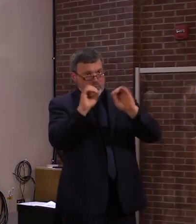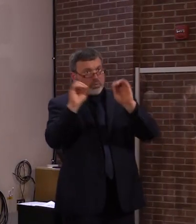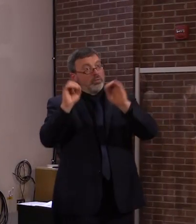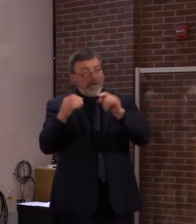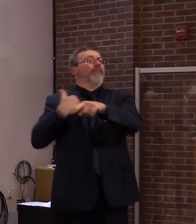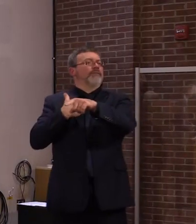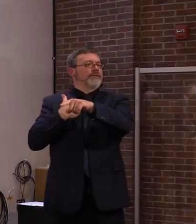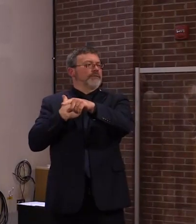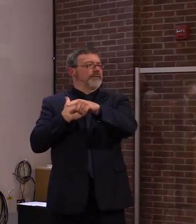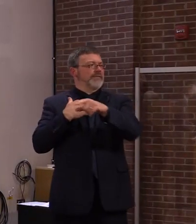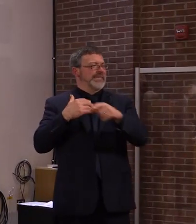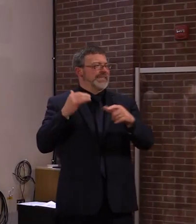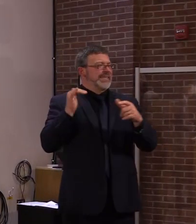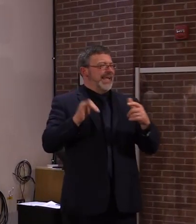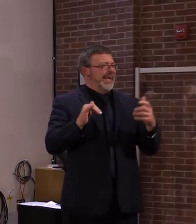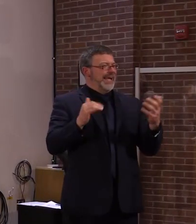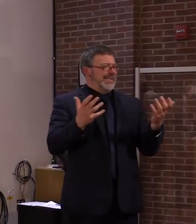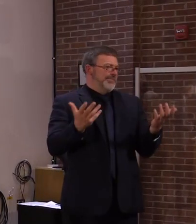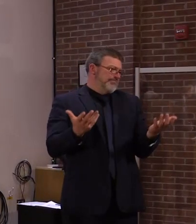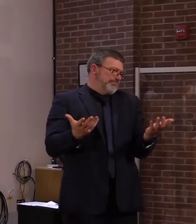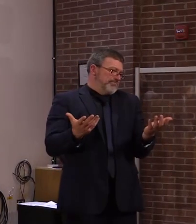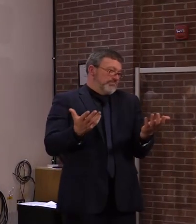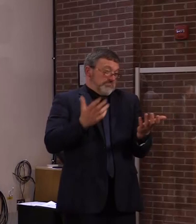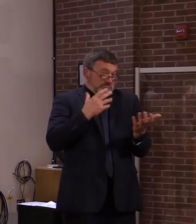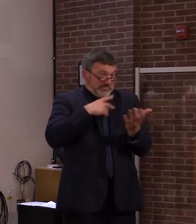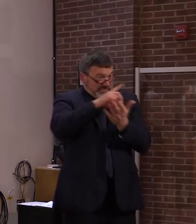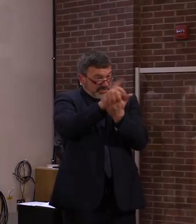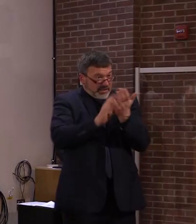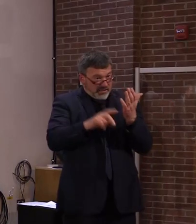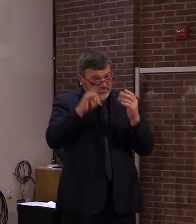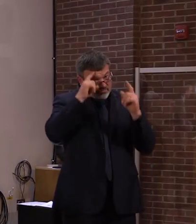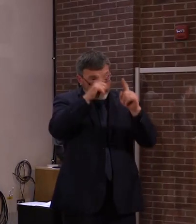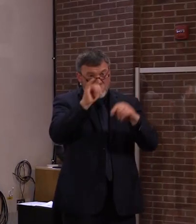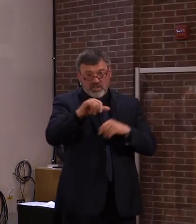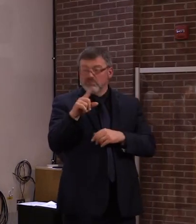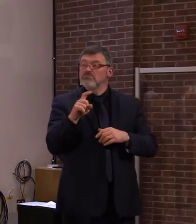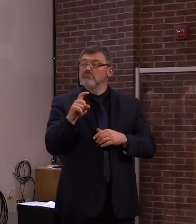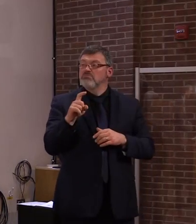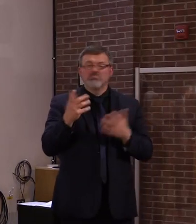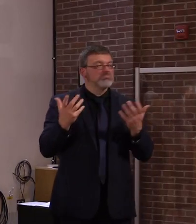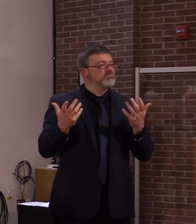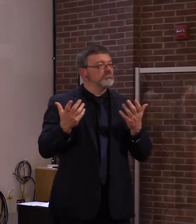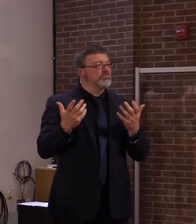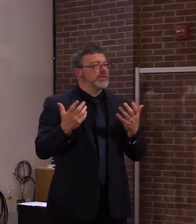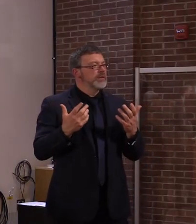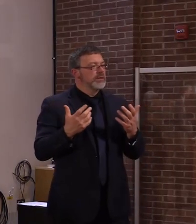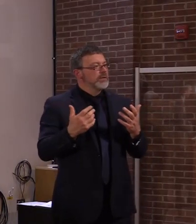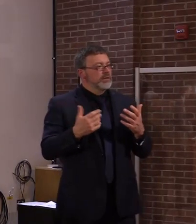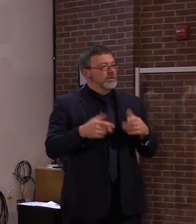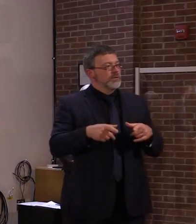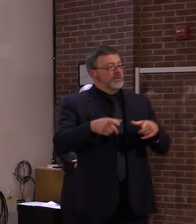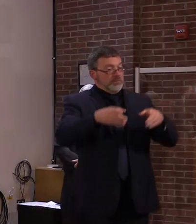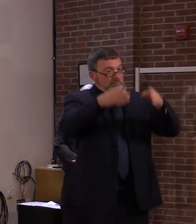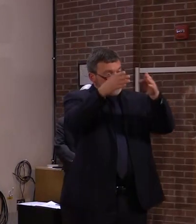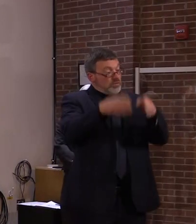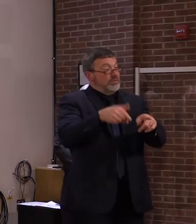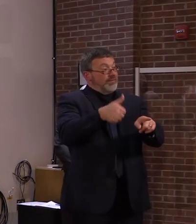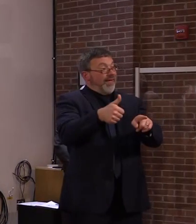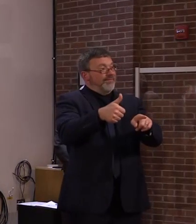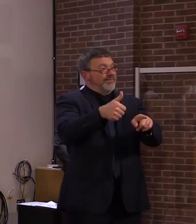sense. The vaccination status, again, of the person shouldn't markedly interfere with